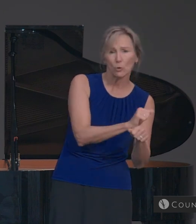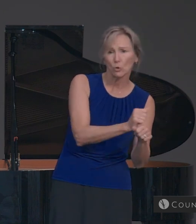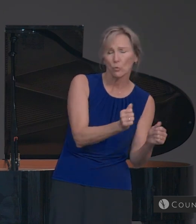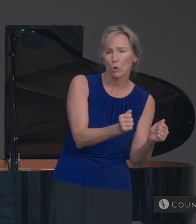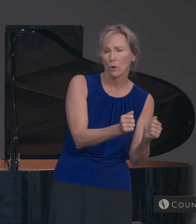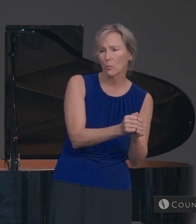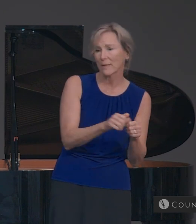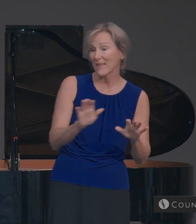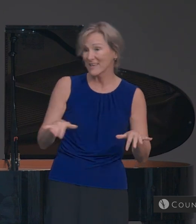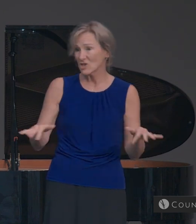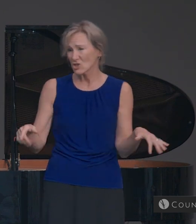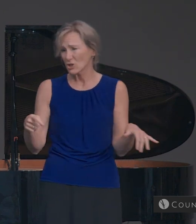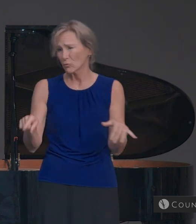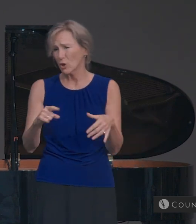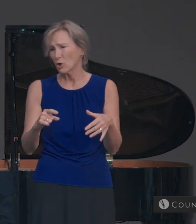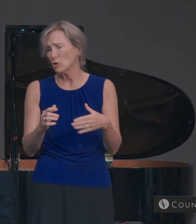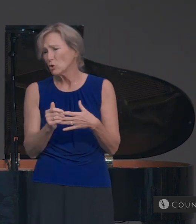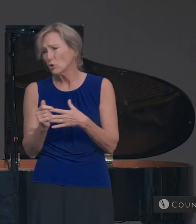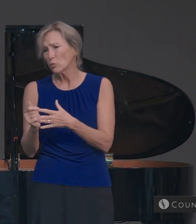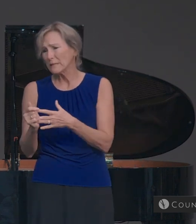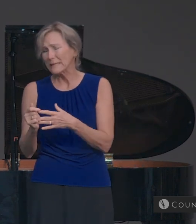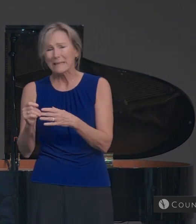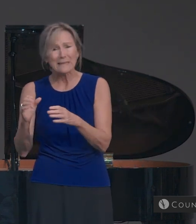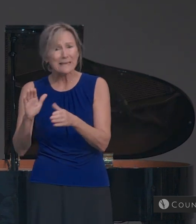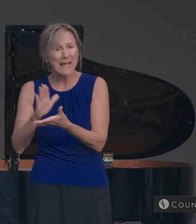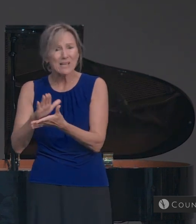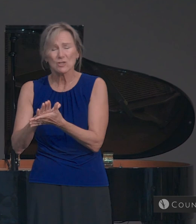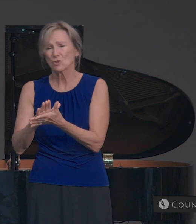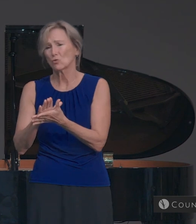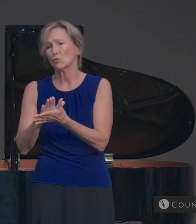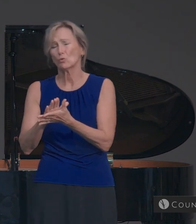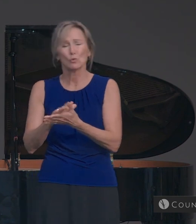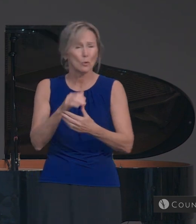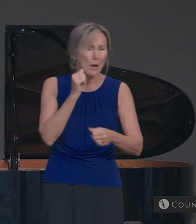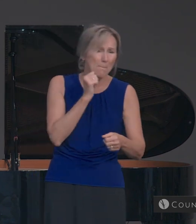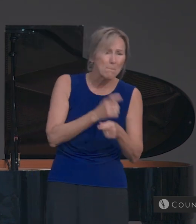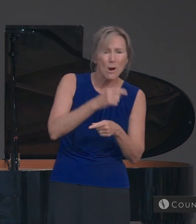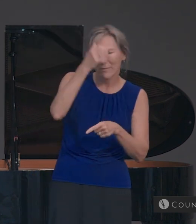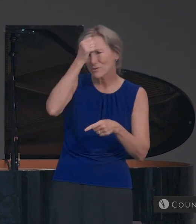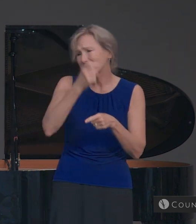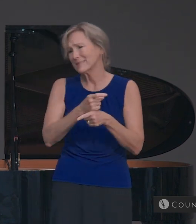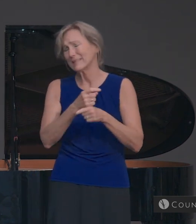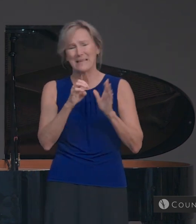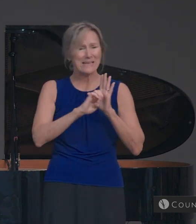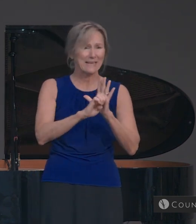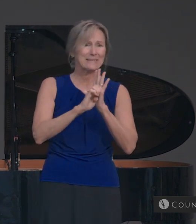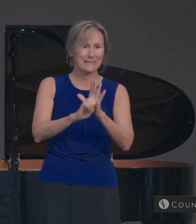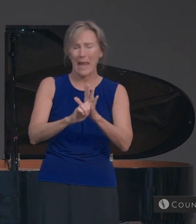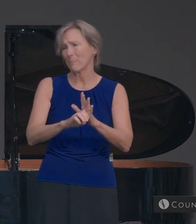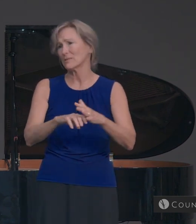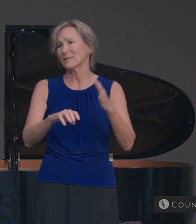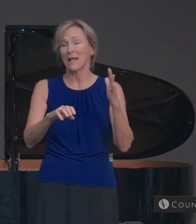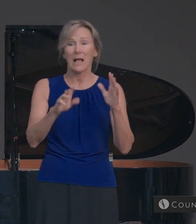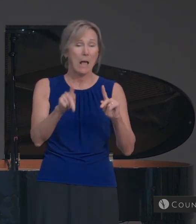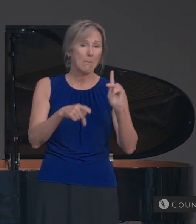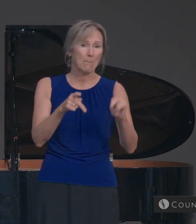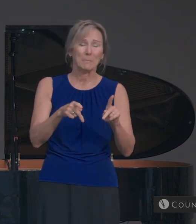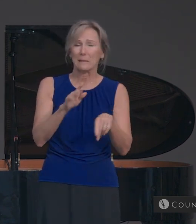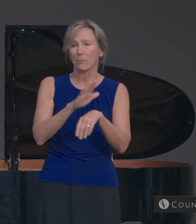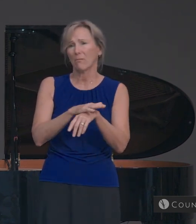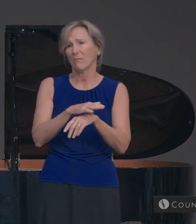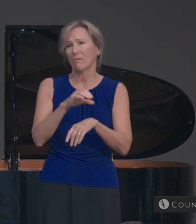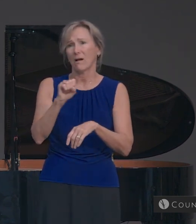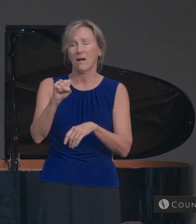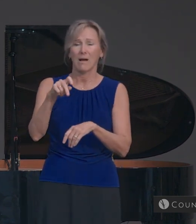you're leaders in your classroom. You're leaders of your brothers and sisters. You're examples to your siblings. People on sports teams, you should